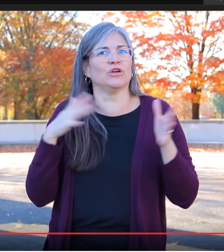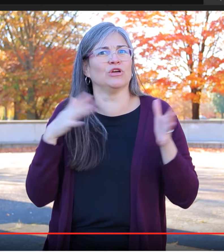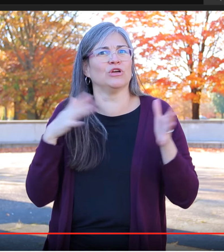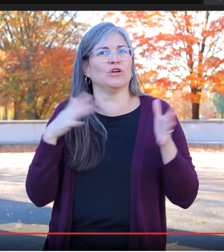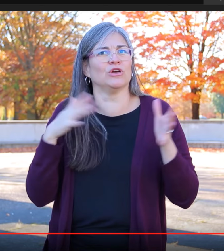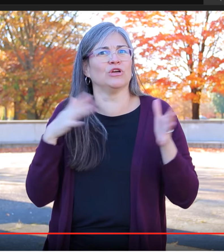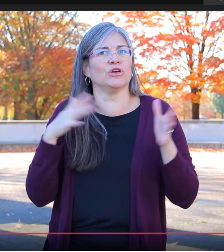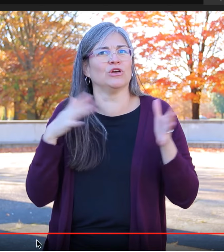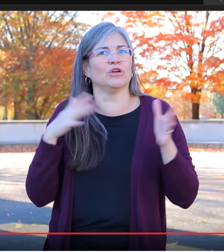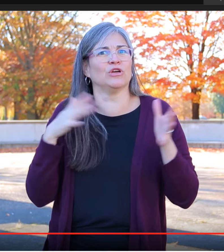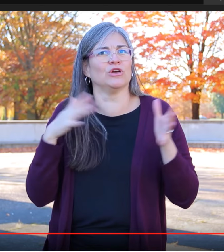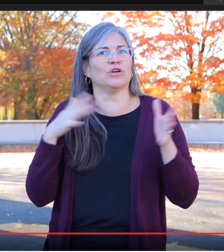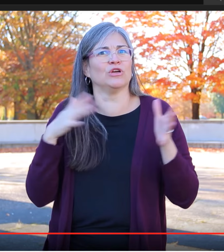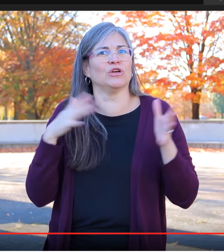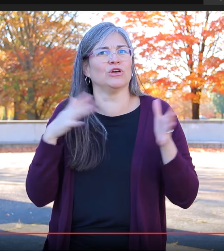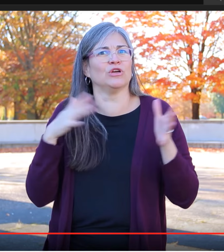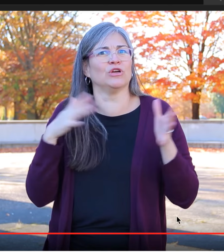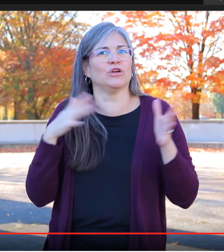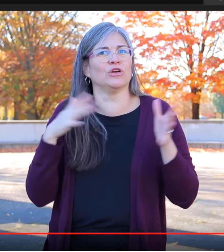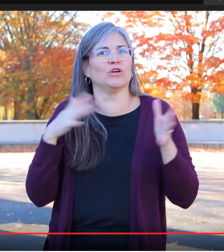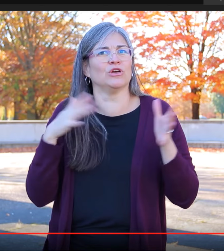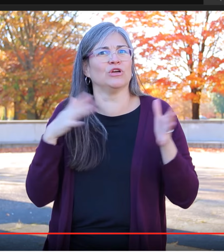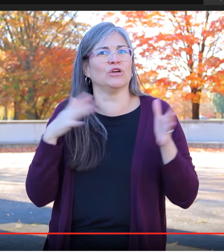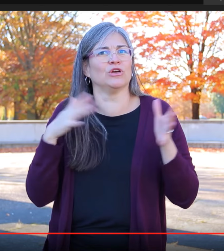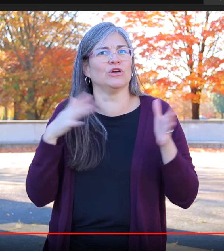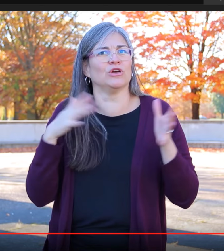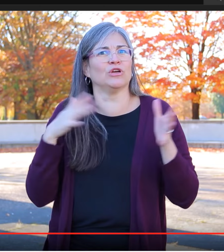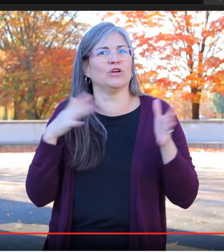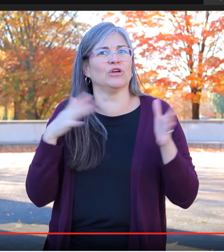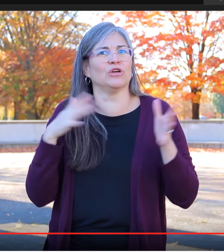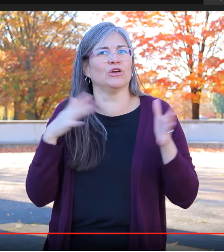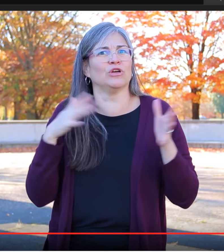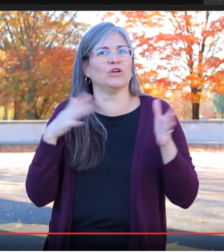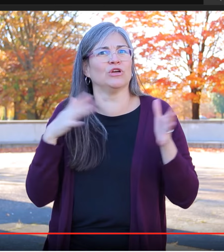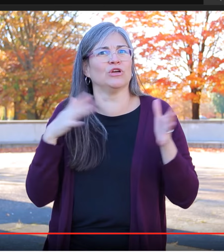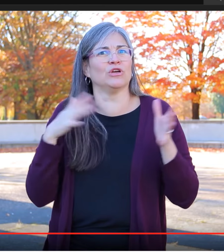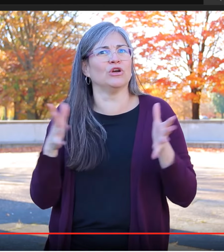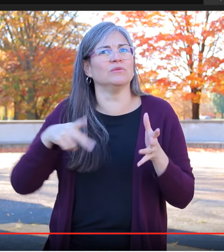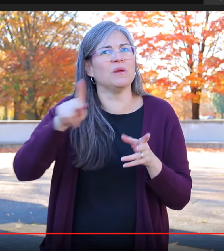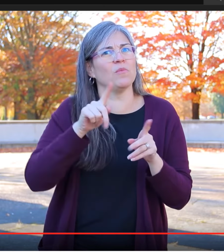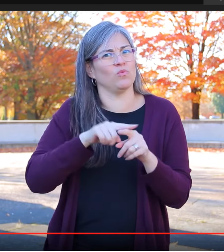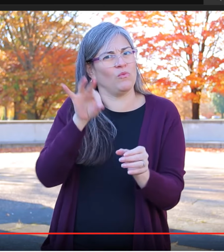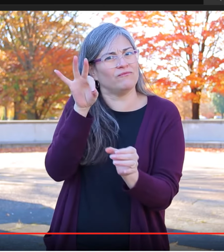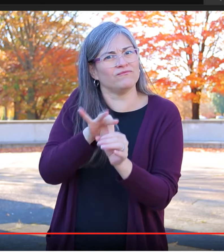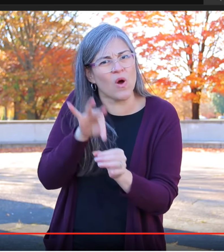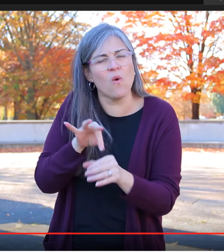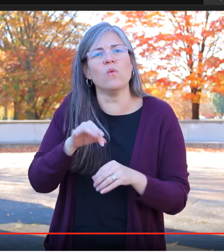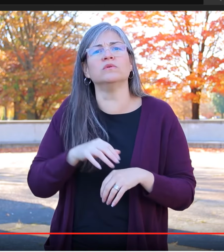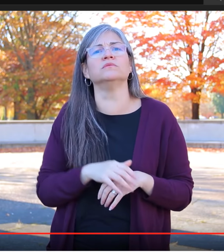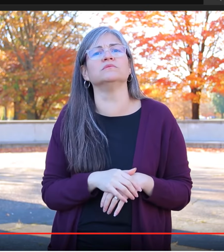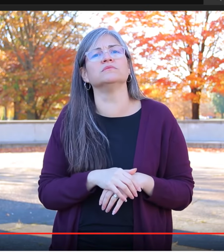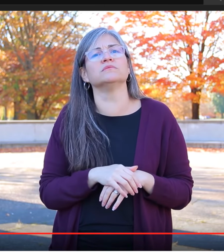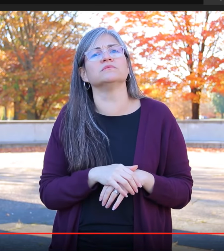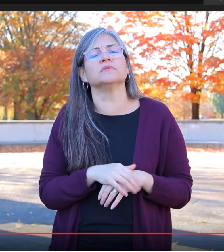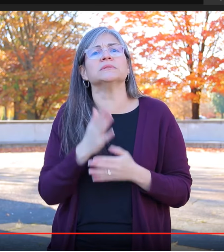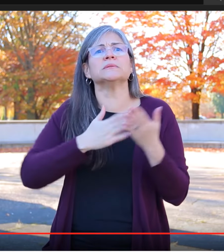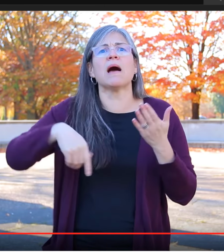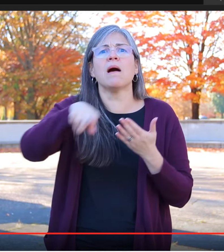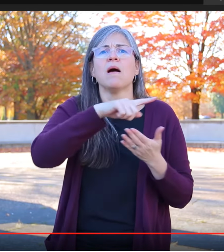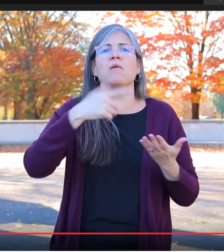know that she's talking about midterm elections. Okay, so you have been talking about midterm elections. I encourage people to vote. Some